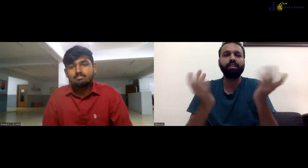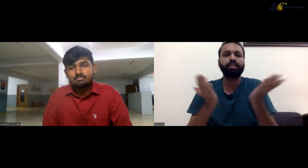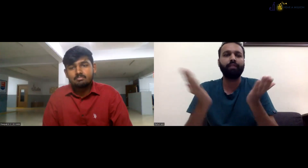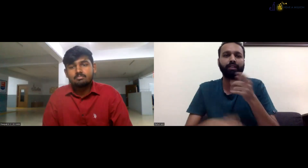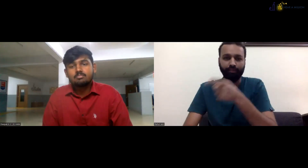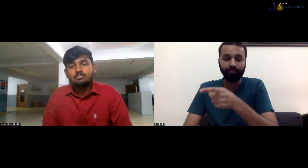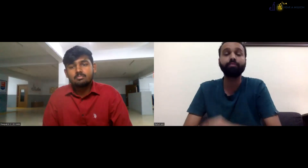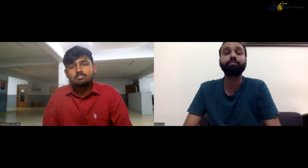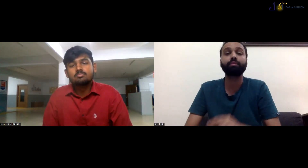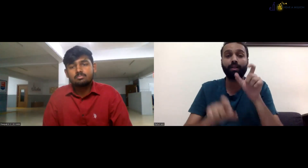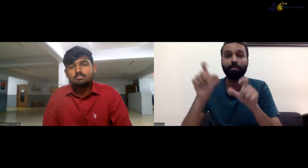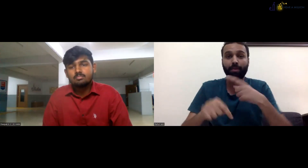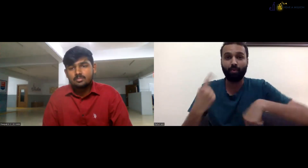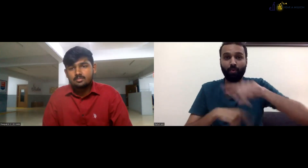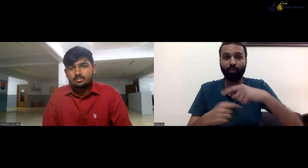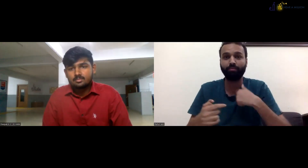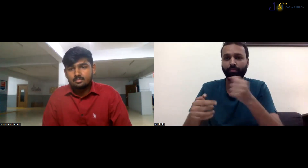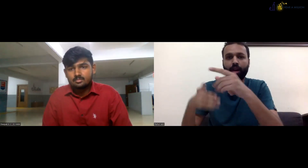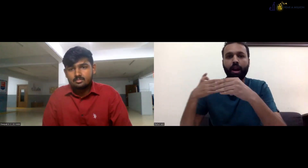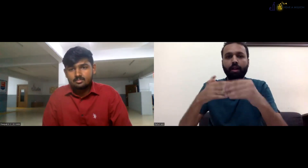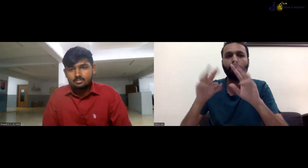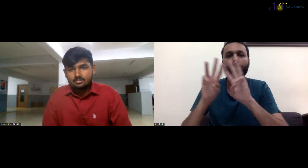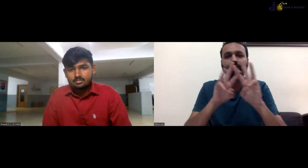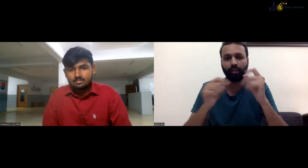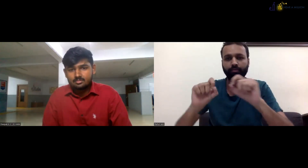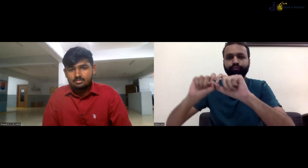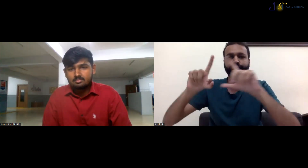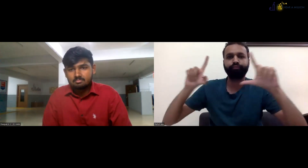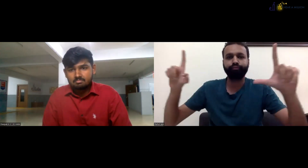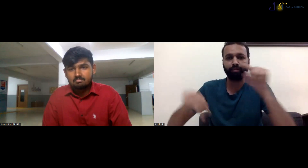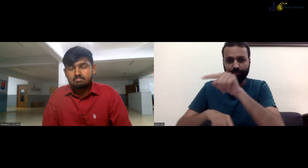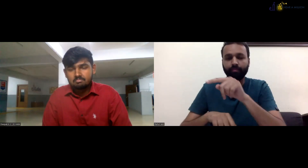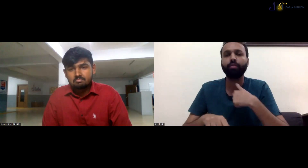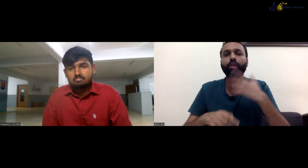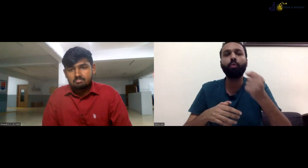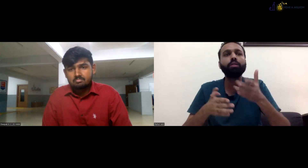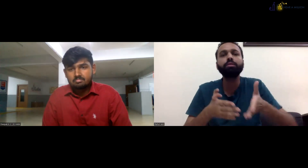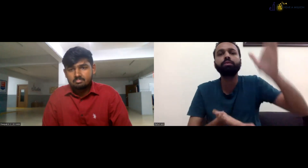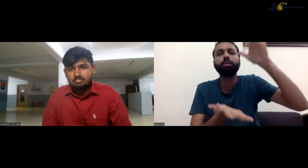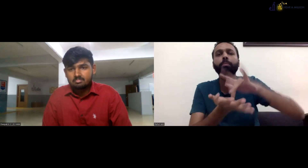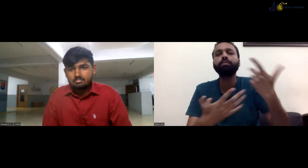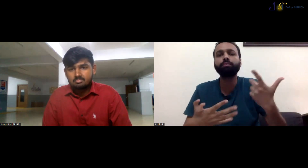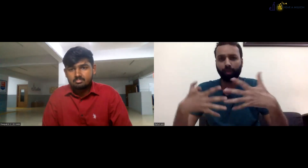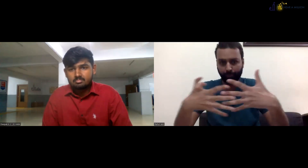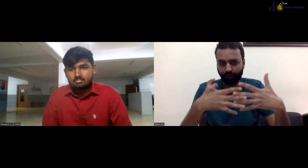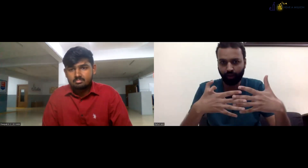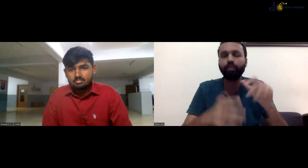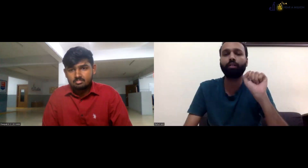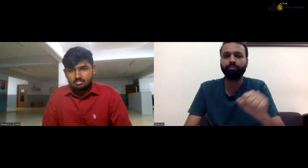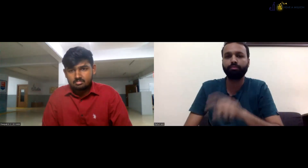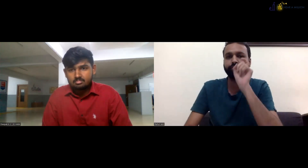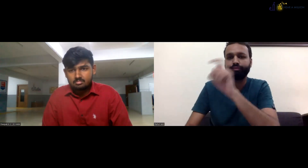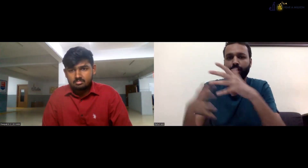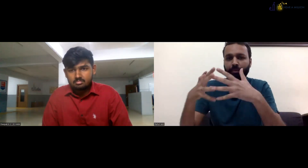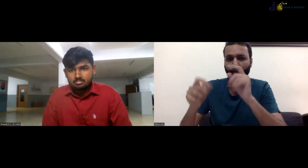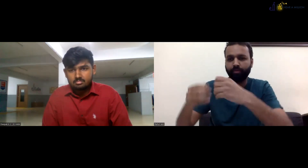different countries. So they are basically providing this service. If you get into their websites,